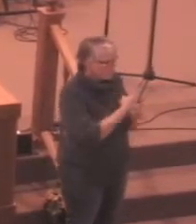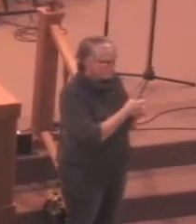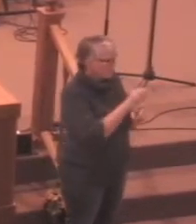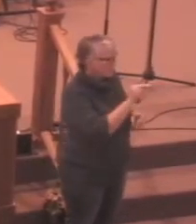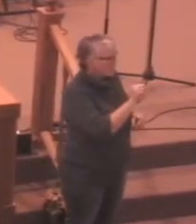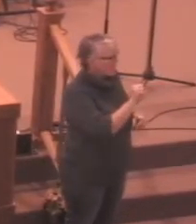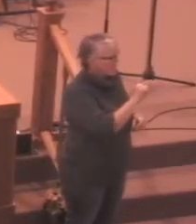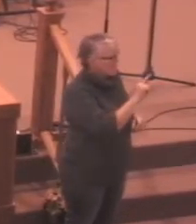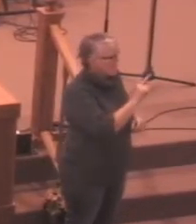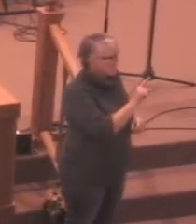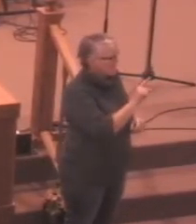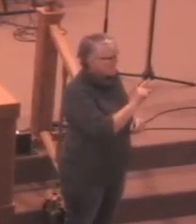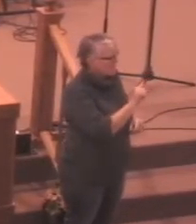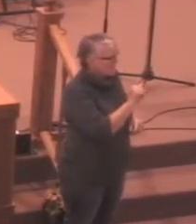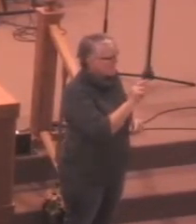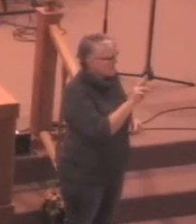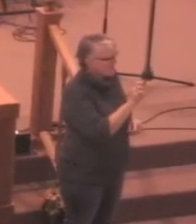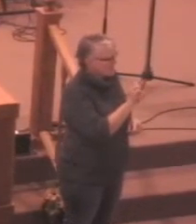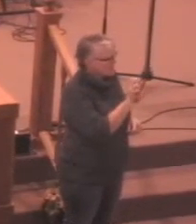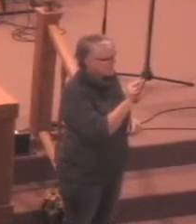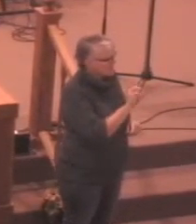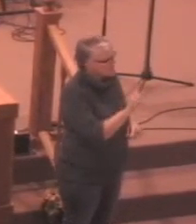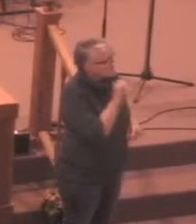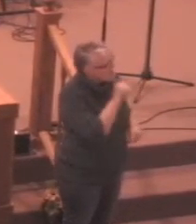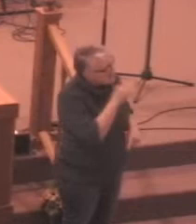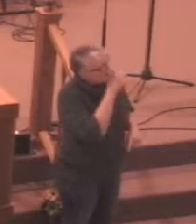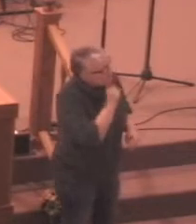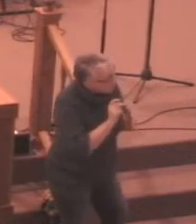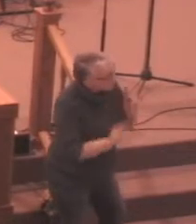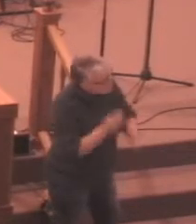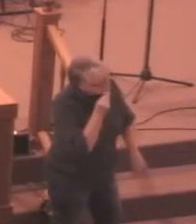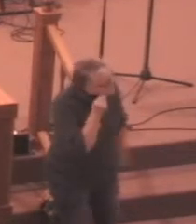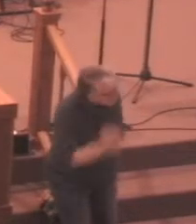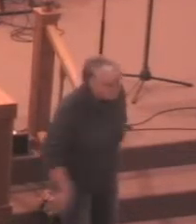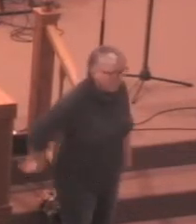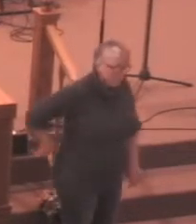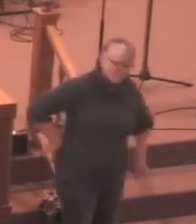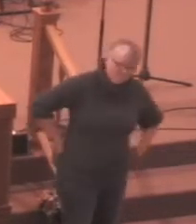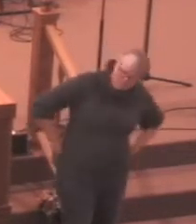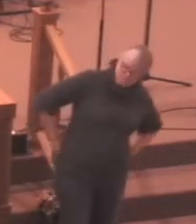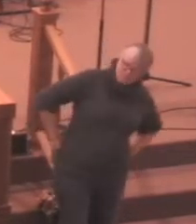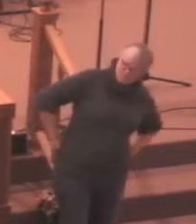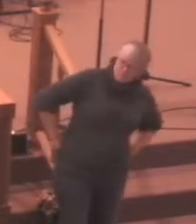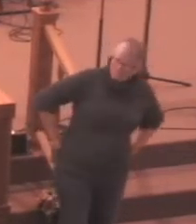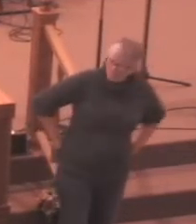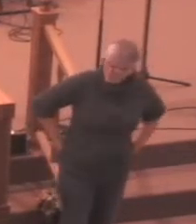Nazarene Church, not necessarily the old folks' home or whatever.